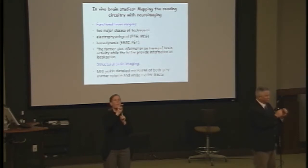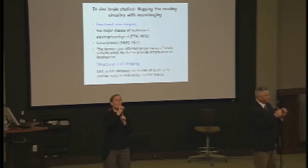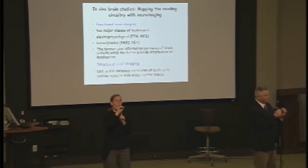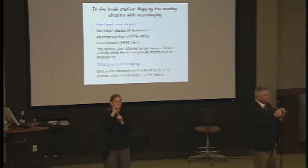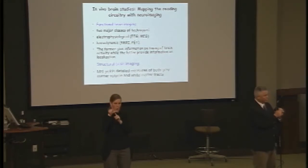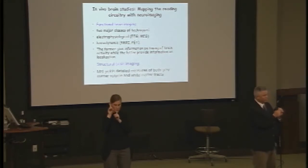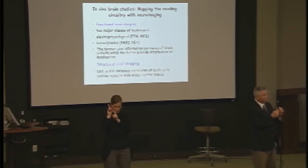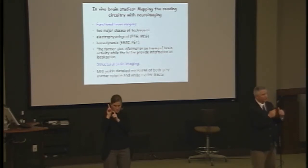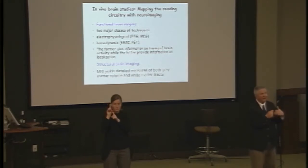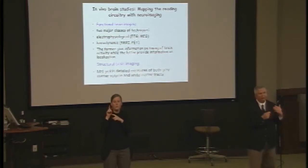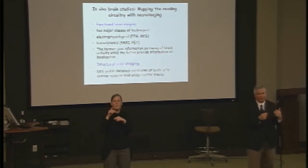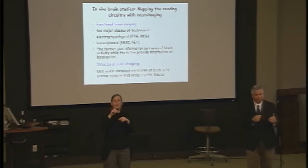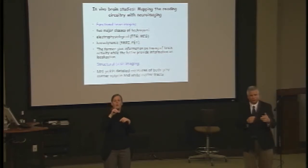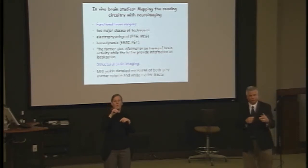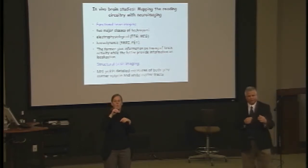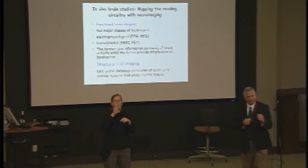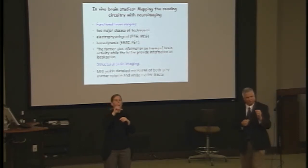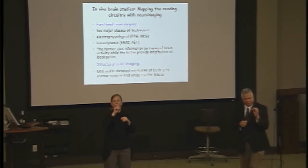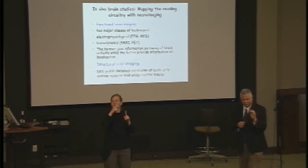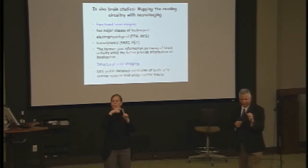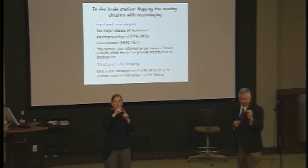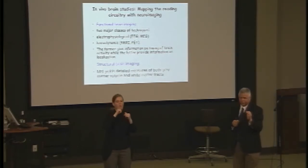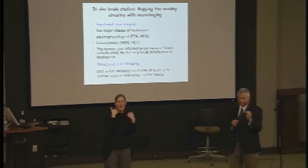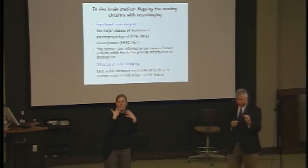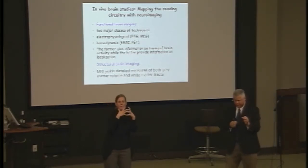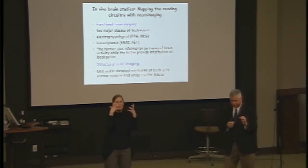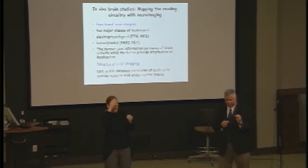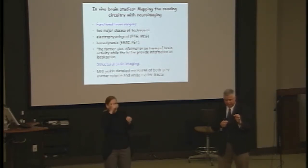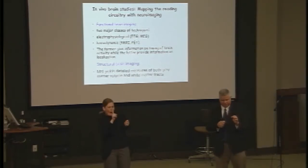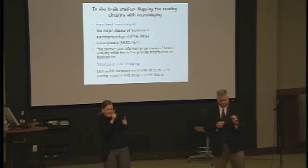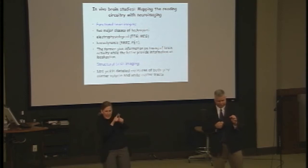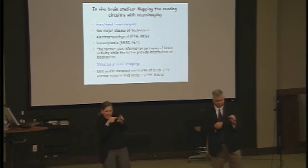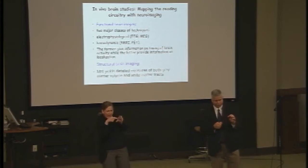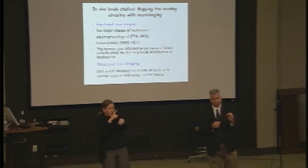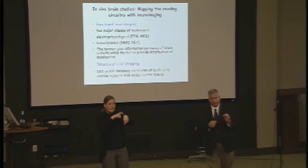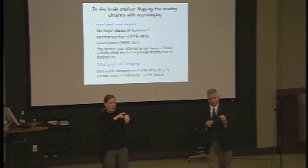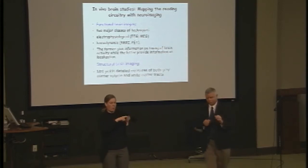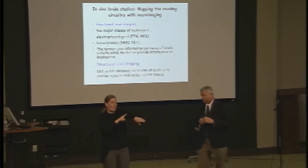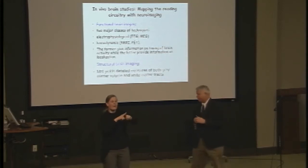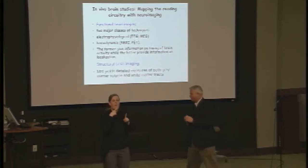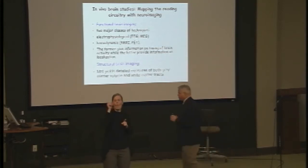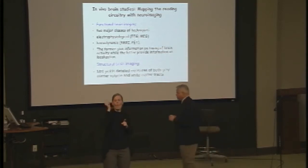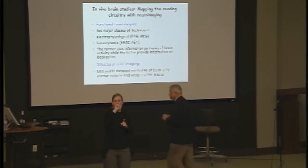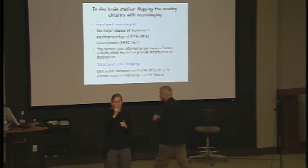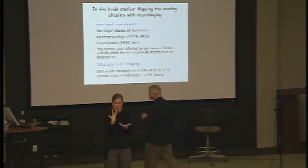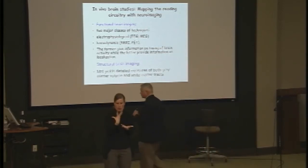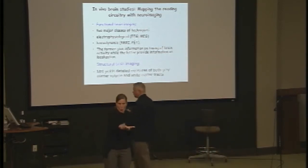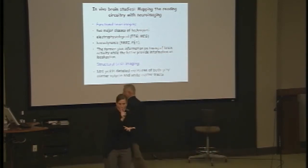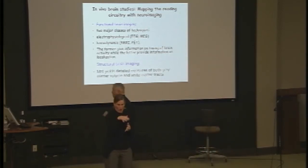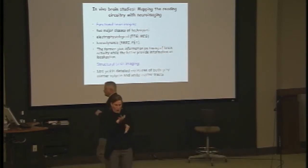about the timing of neural events, but provides exquisite information on location.